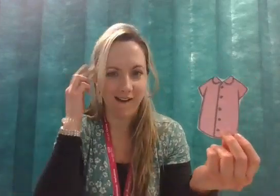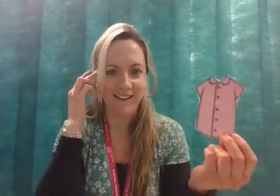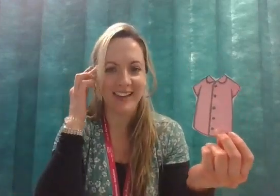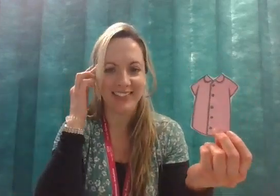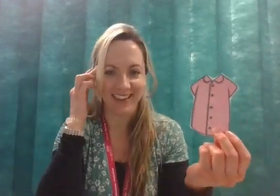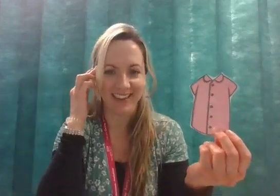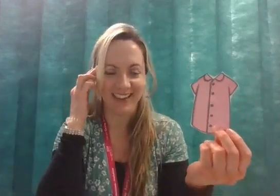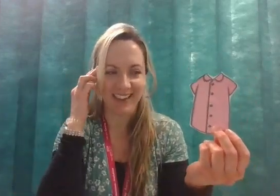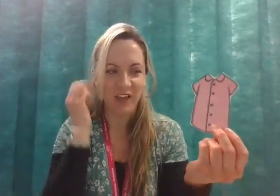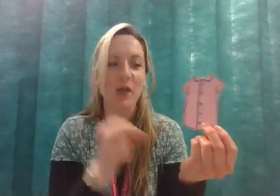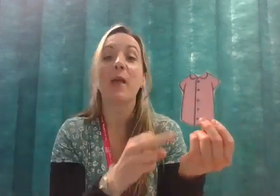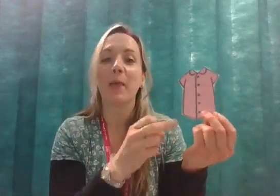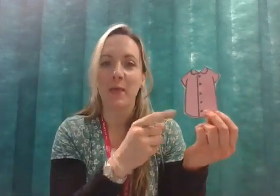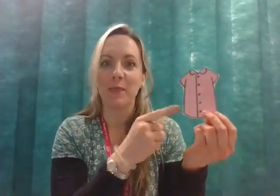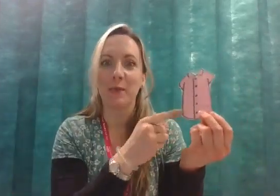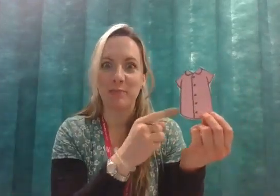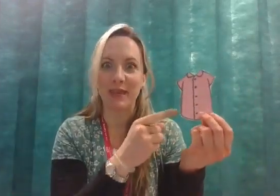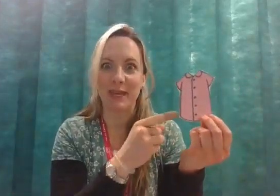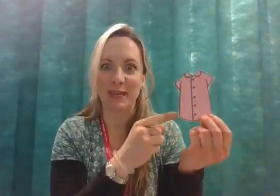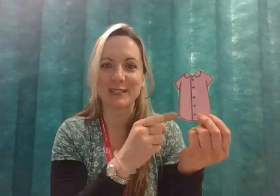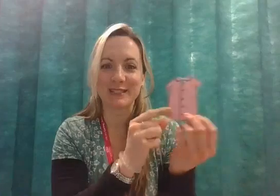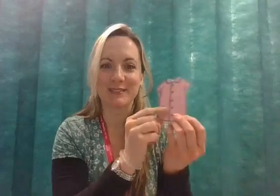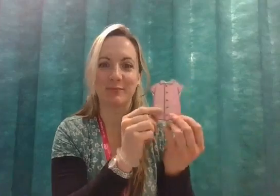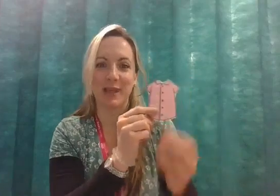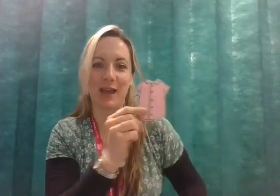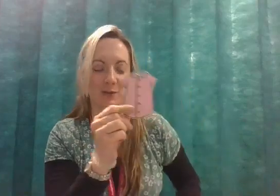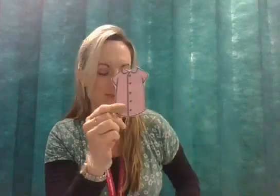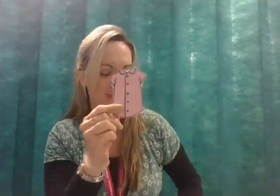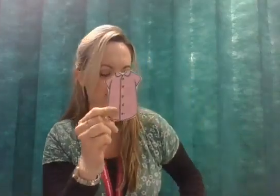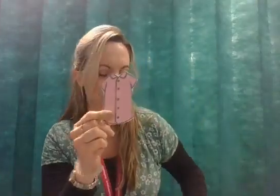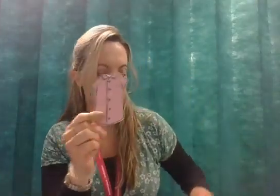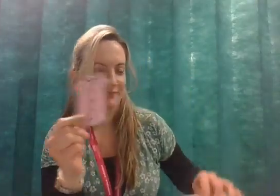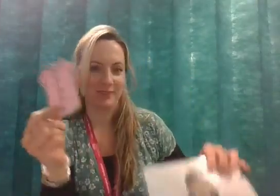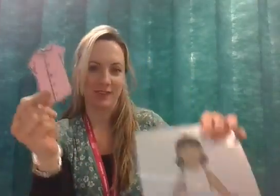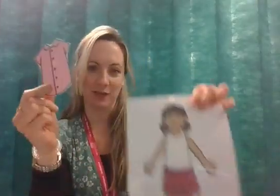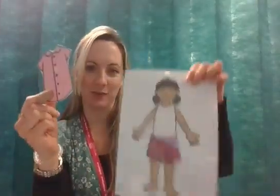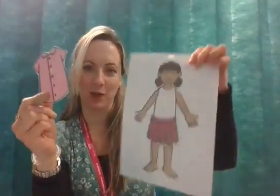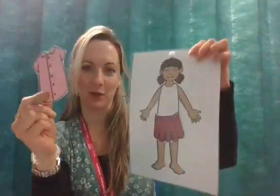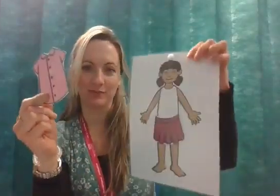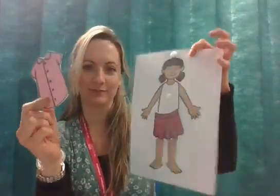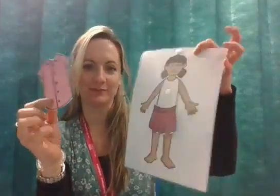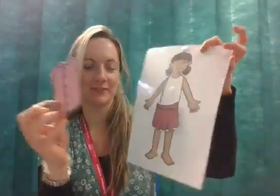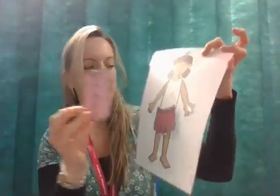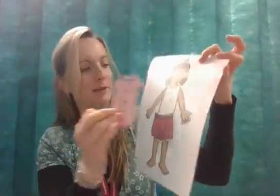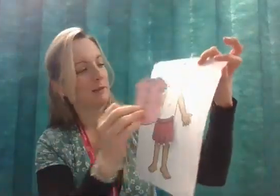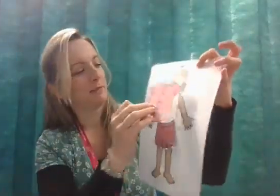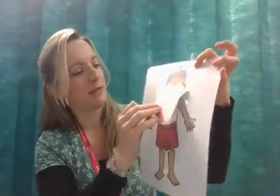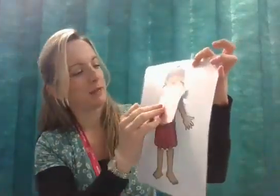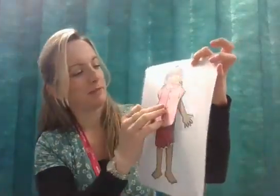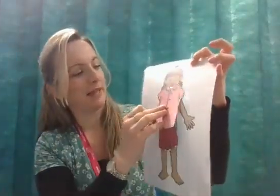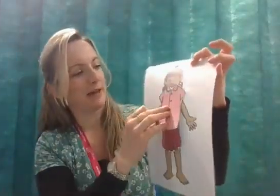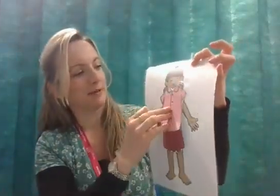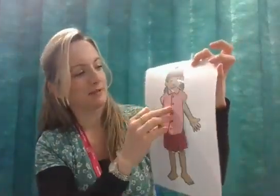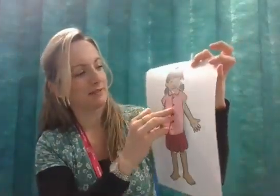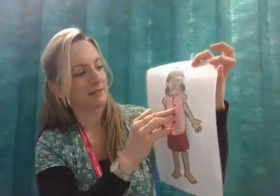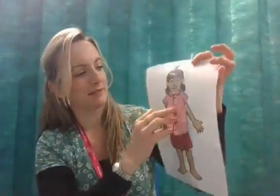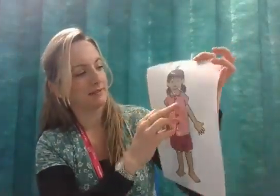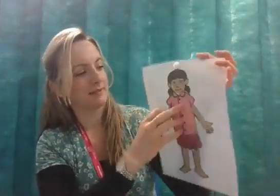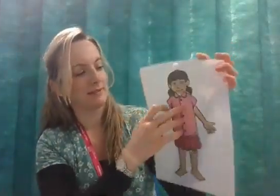I think the pink blouse. Here we go. Pink blouse.